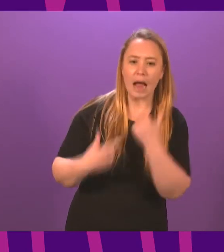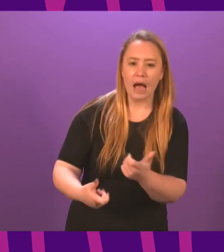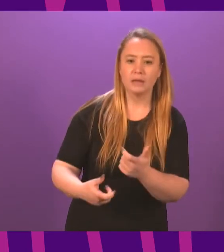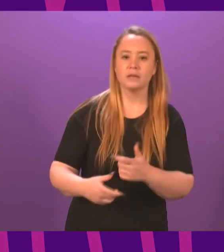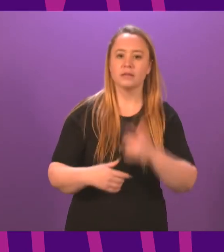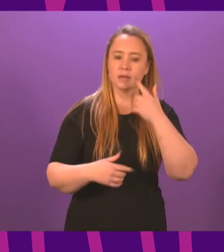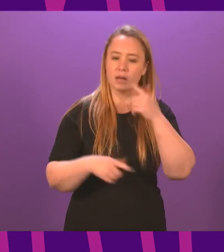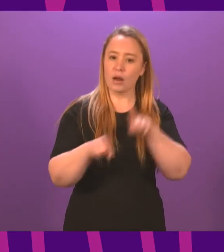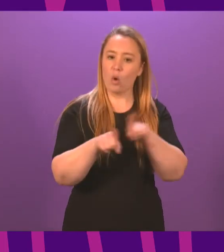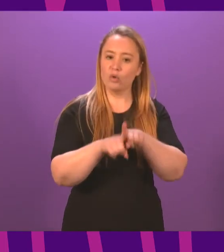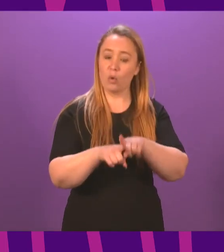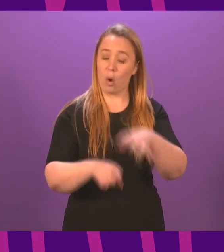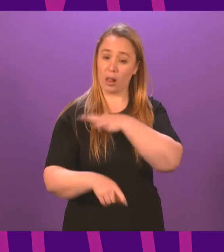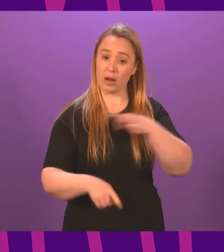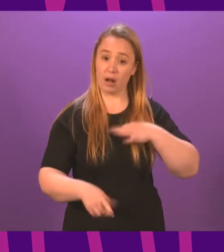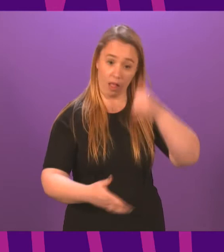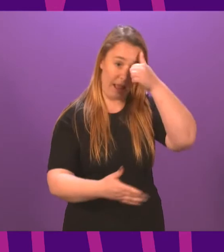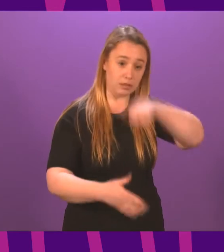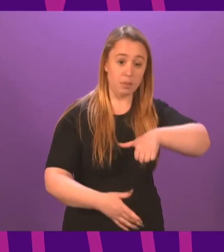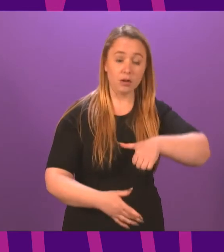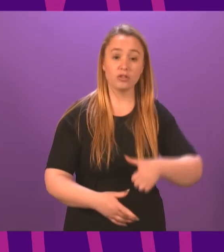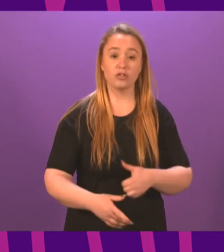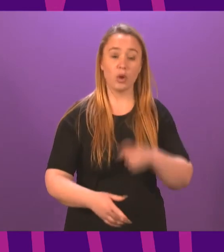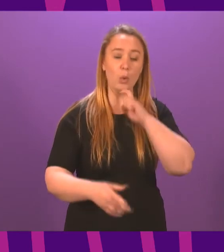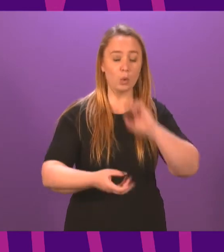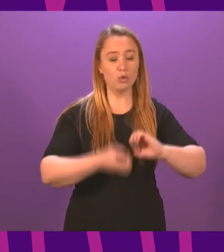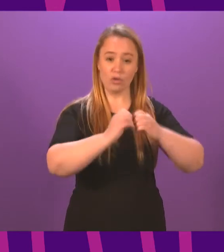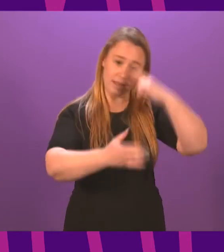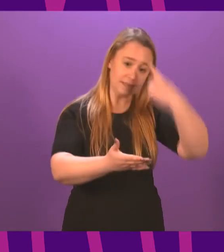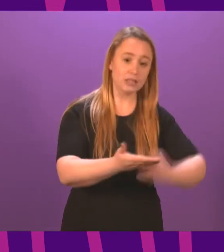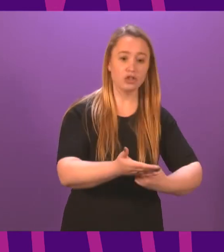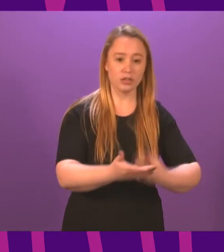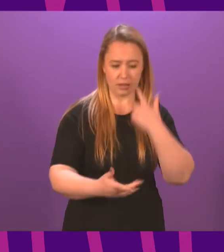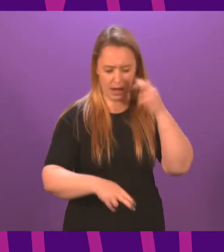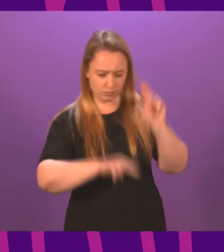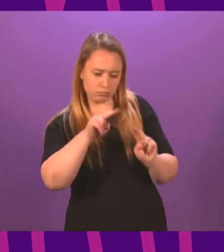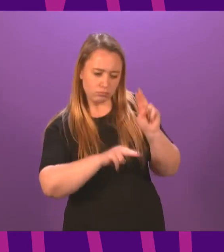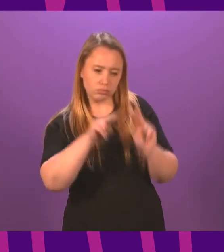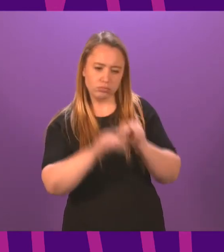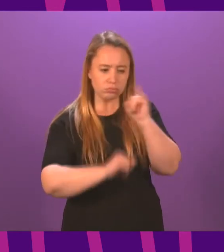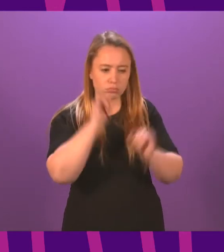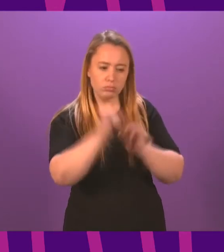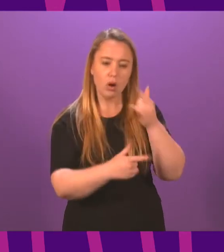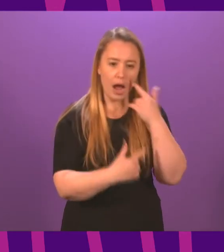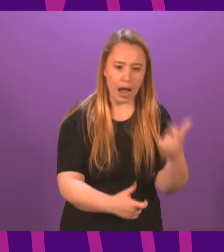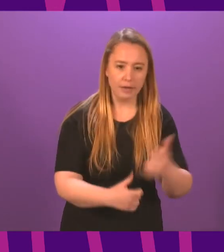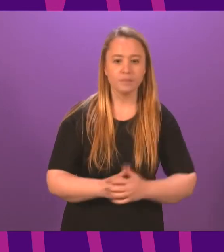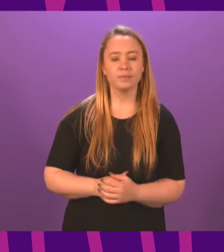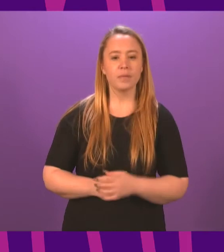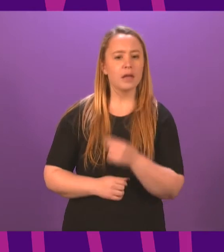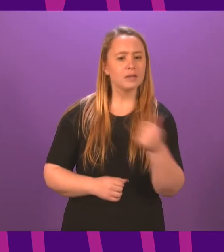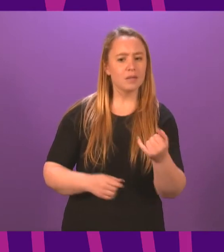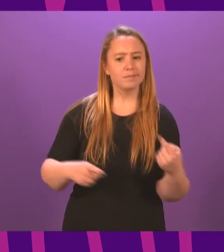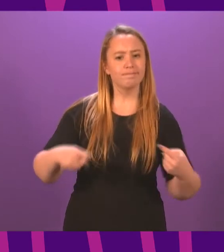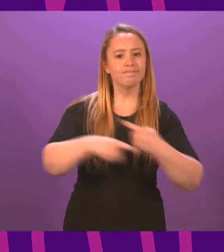clinical experts in our health board areas that inform those decisions. And I would like to take this opportunity to correct some